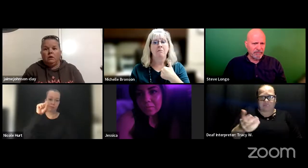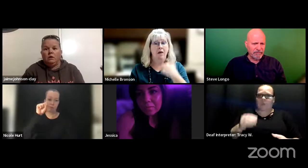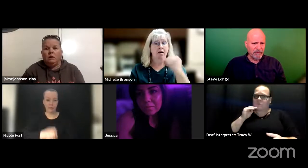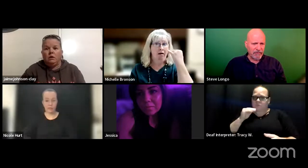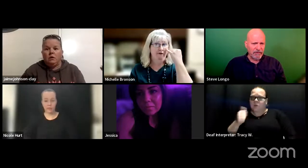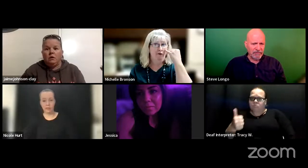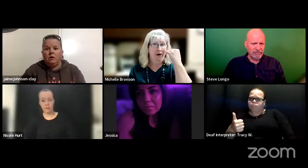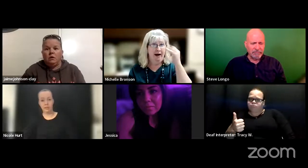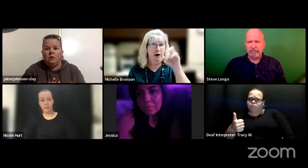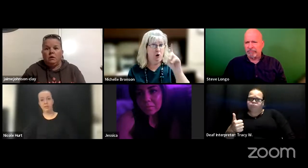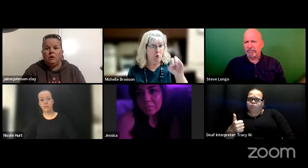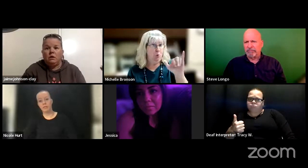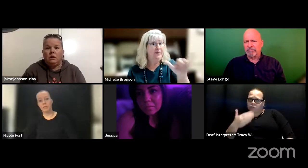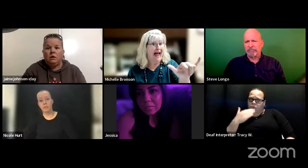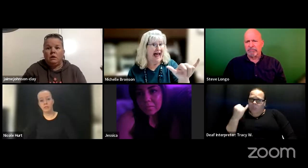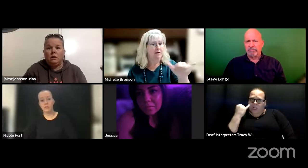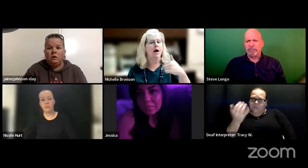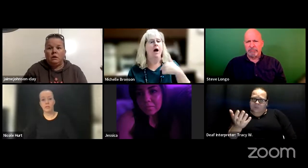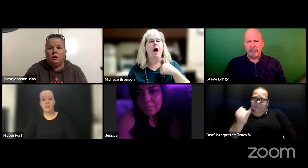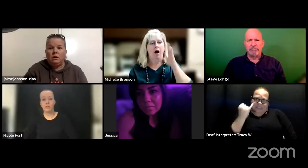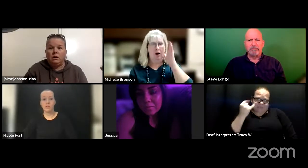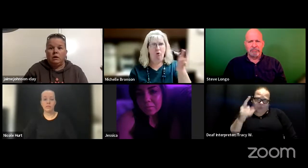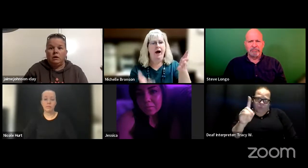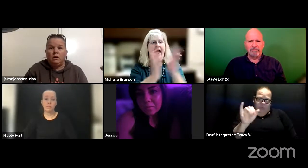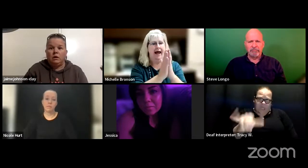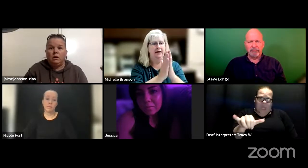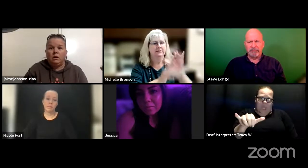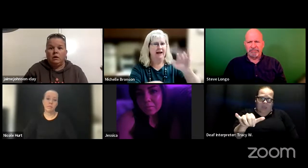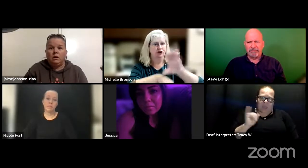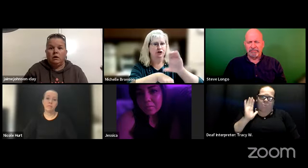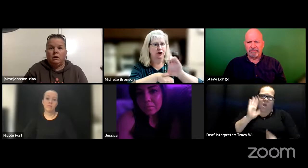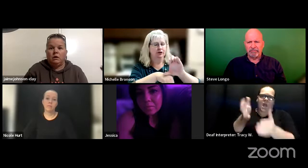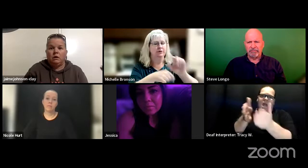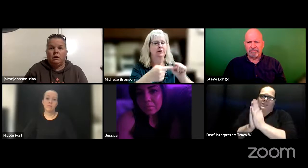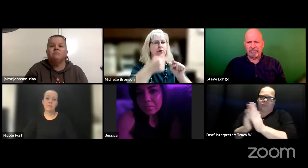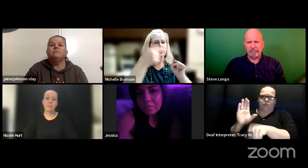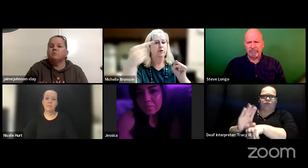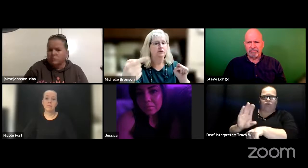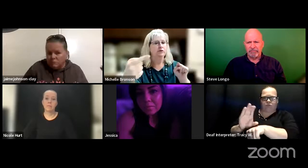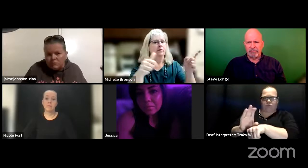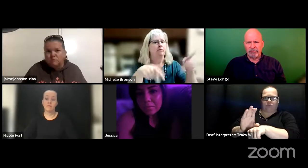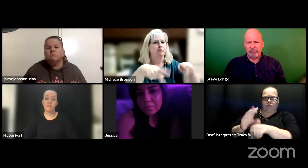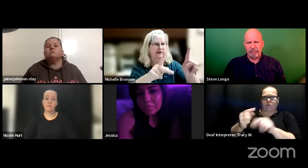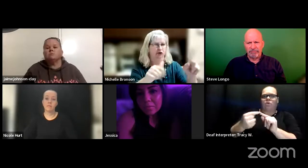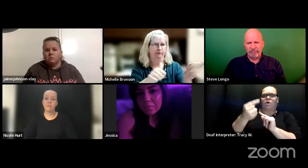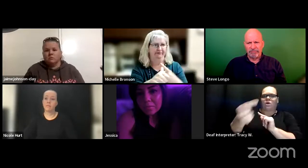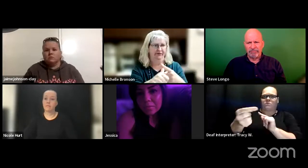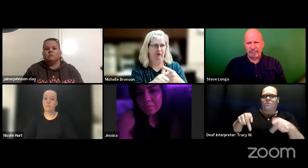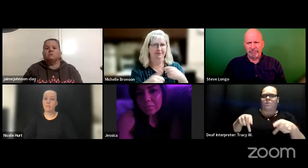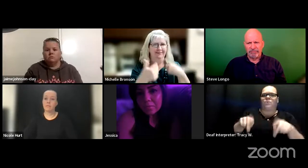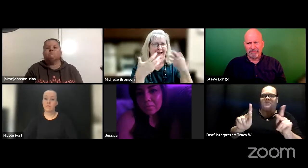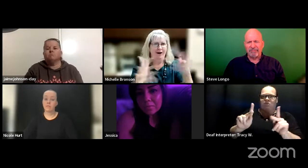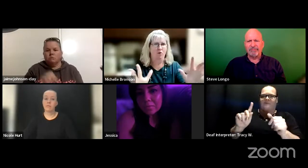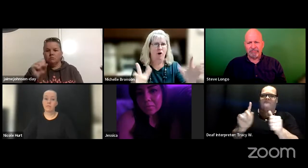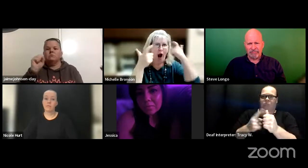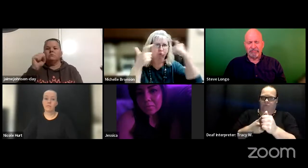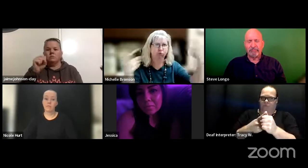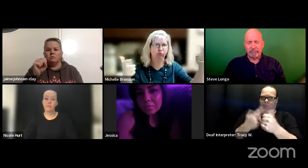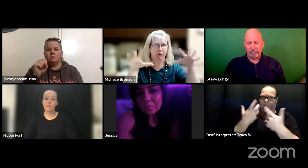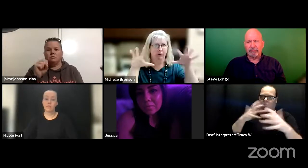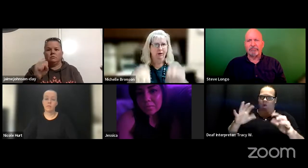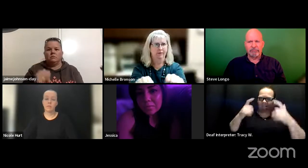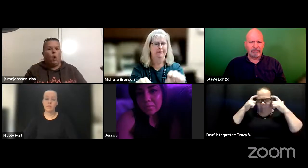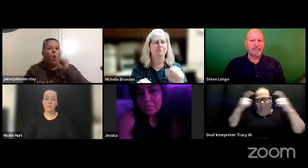to park and walk. Back to Michelle. And if we do that, then I would ask, obviously, the church first